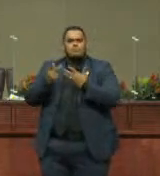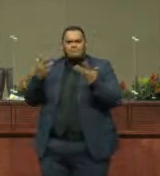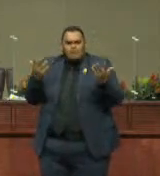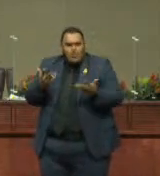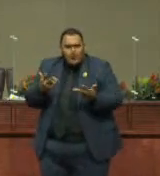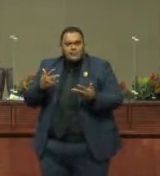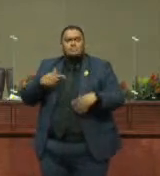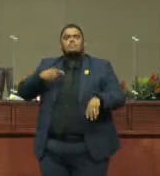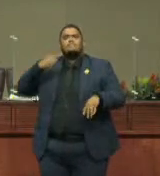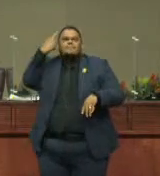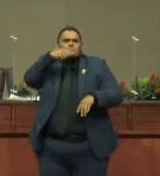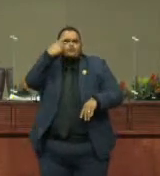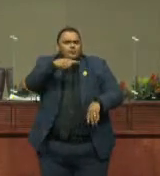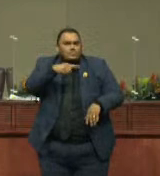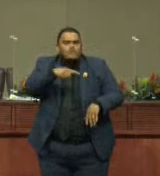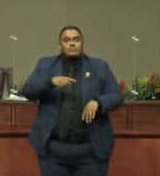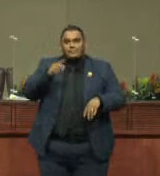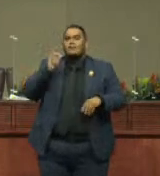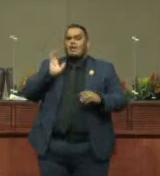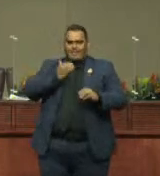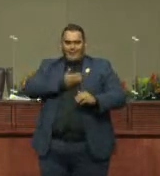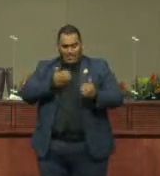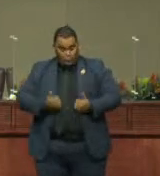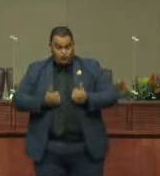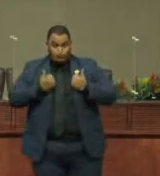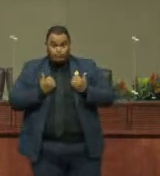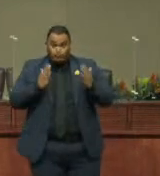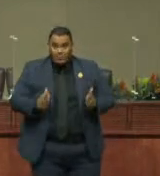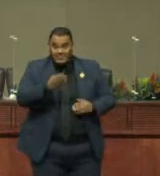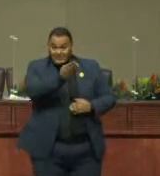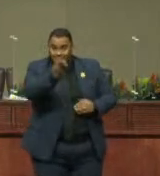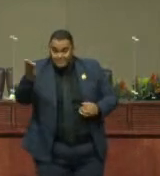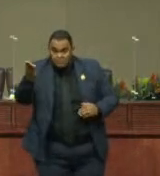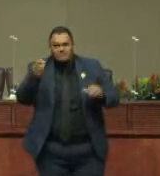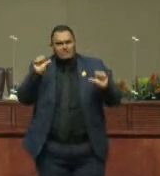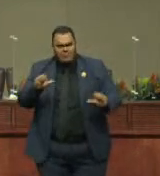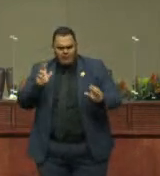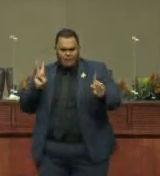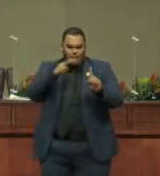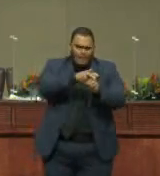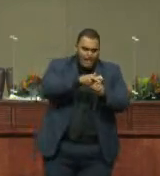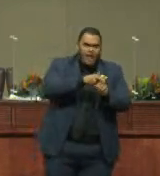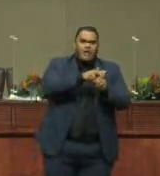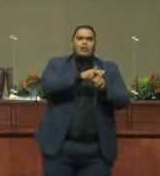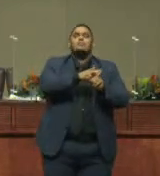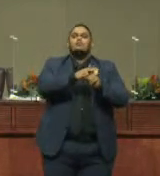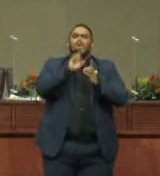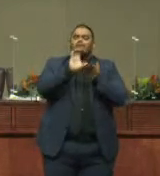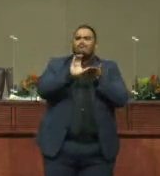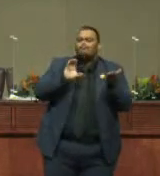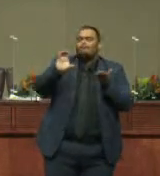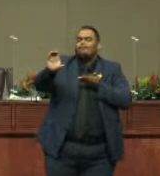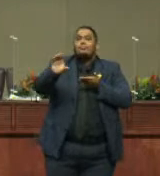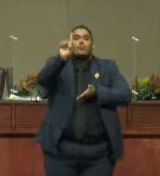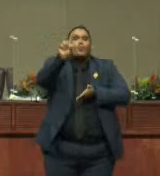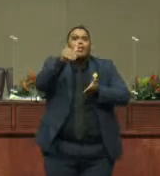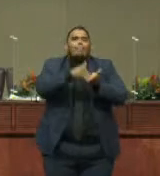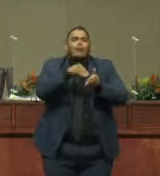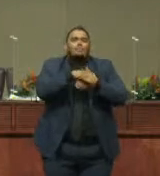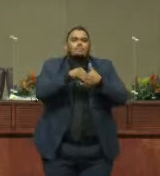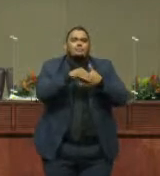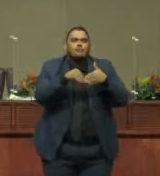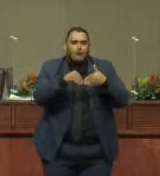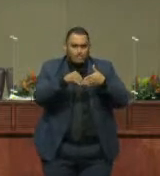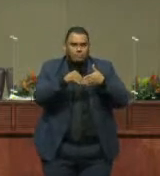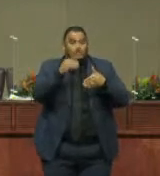for $1,000 if they have been impacted by the coronavirus. In order to serve